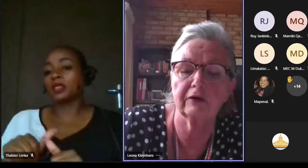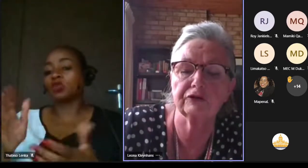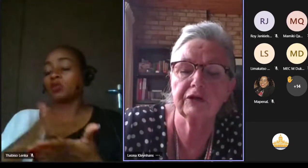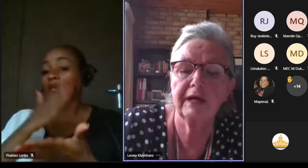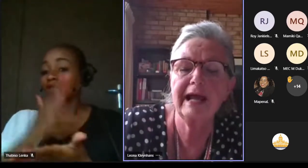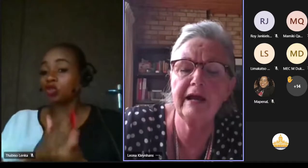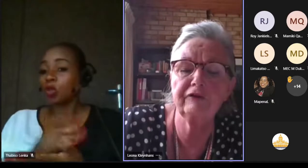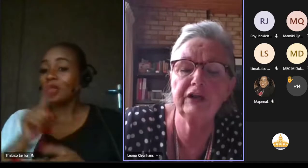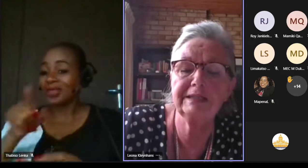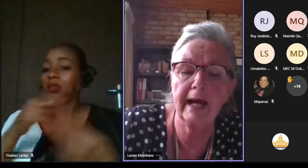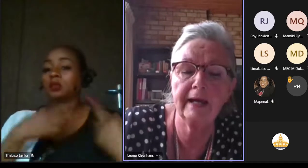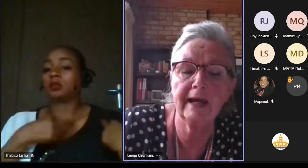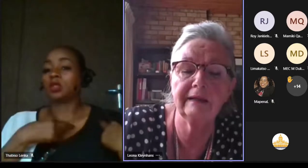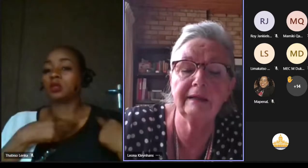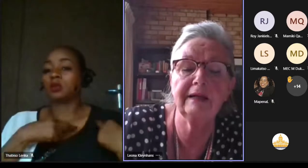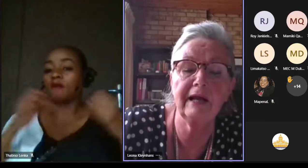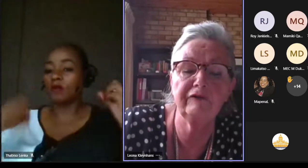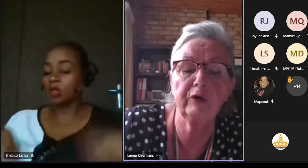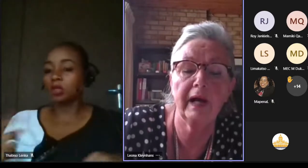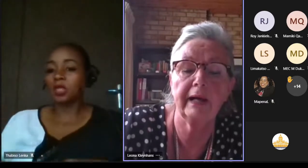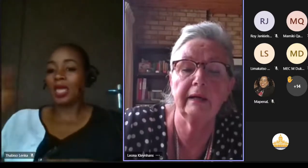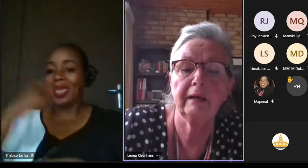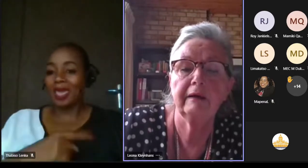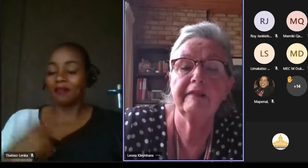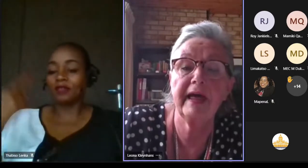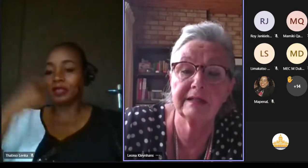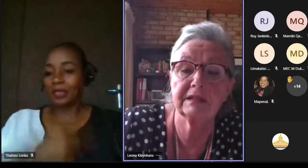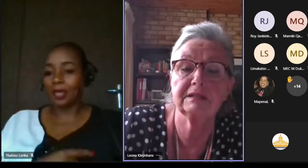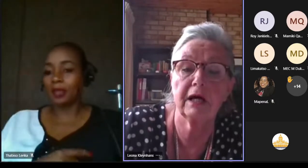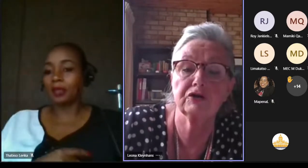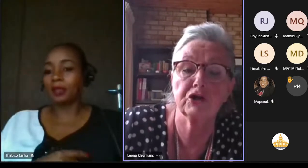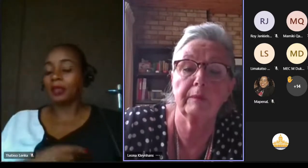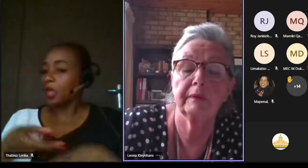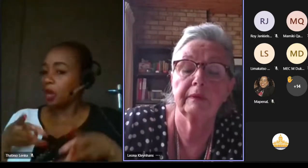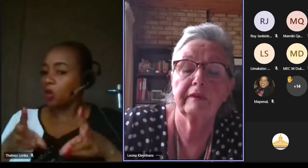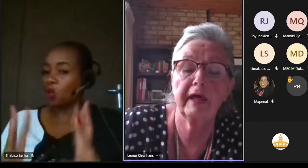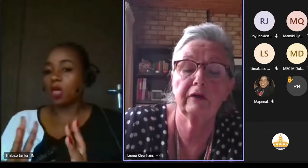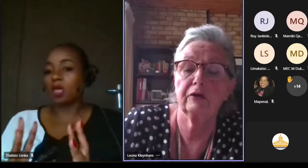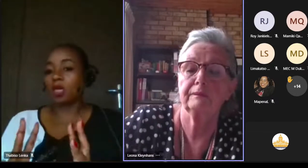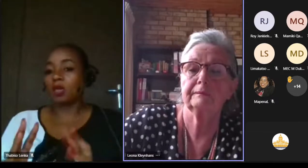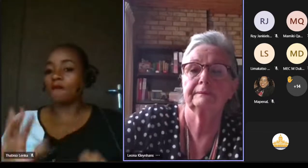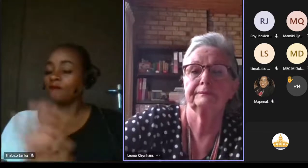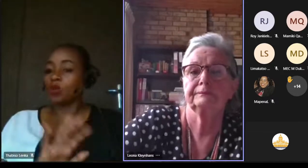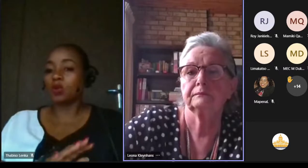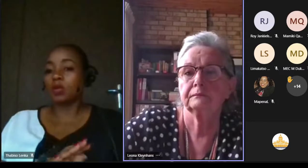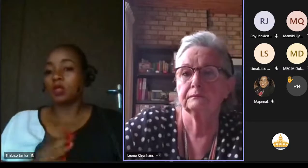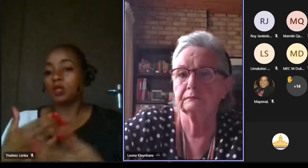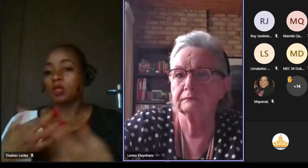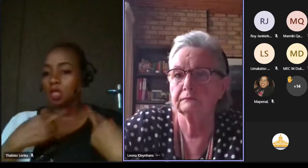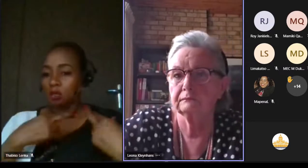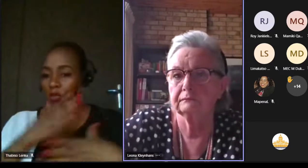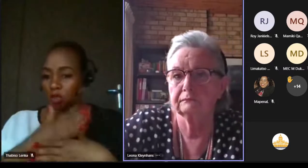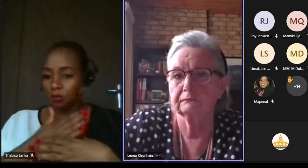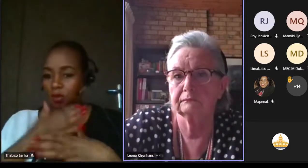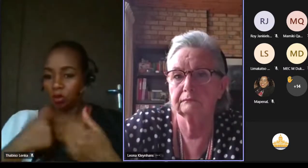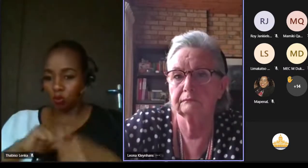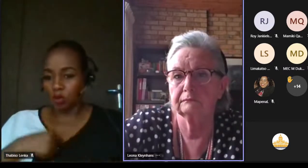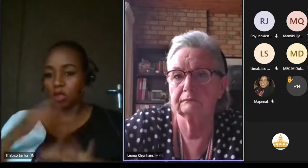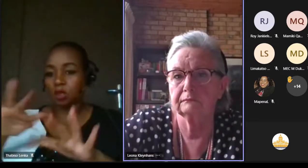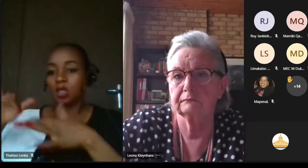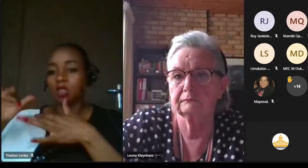to account every day and in every way. That is our job. Thank you.